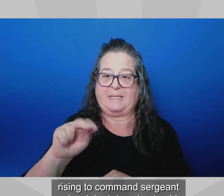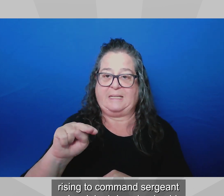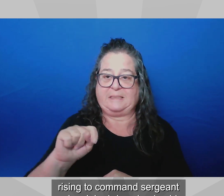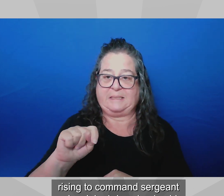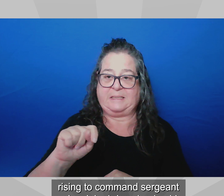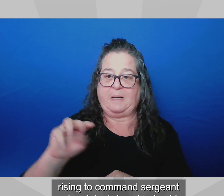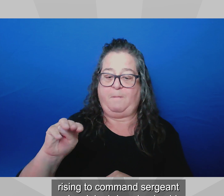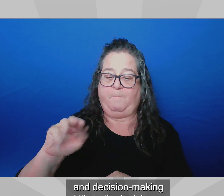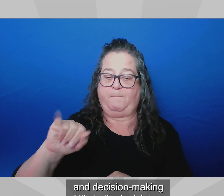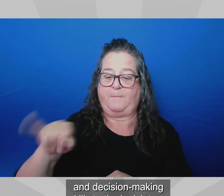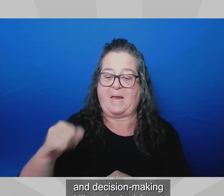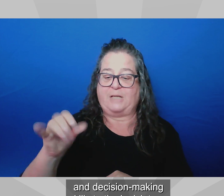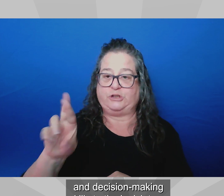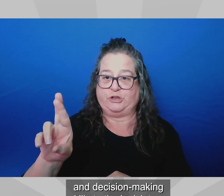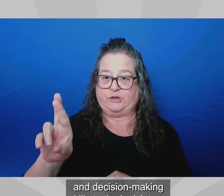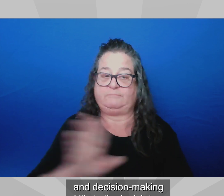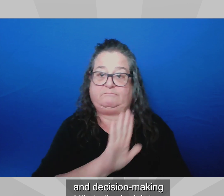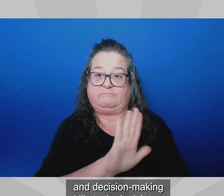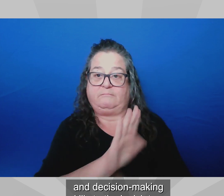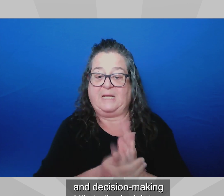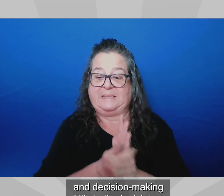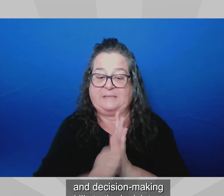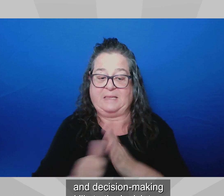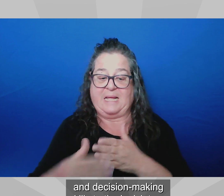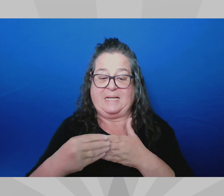brings leadership and decision-making skills to the legislature.